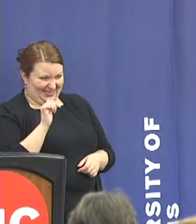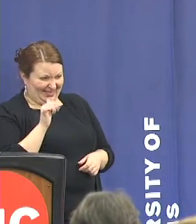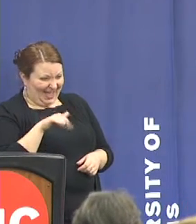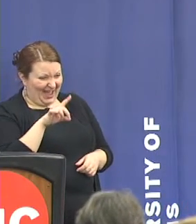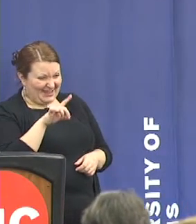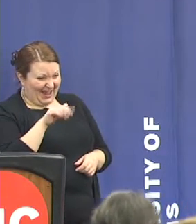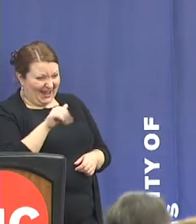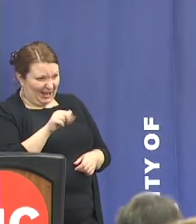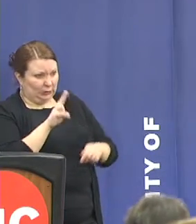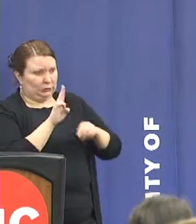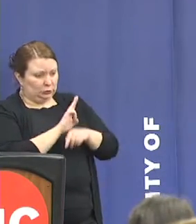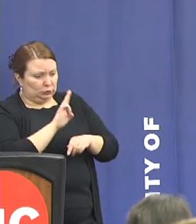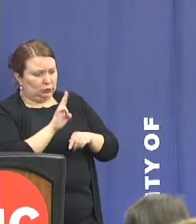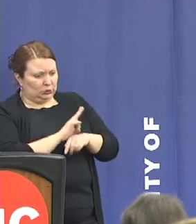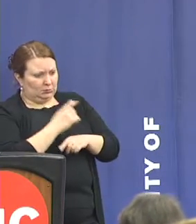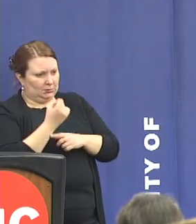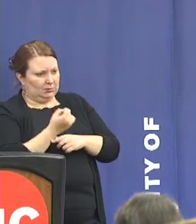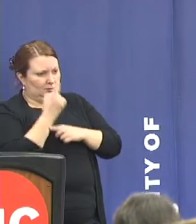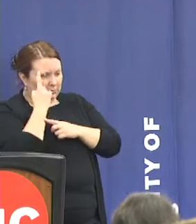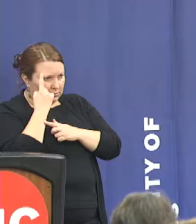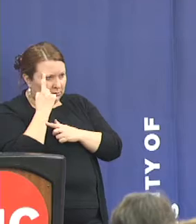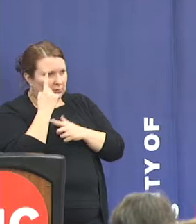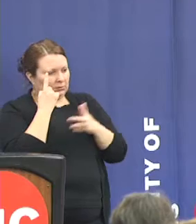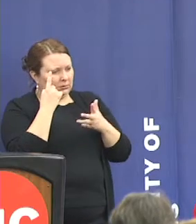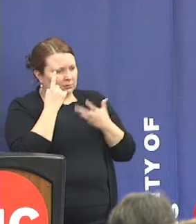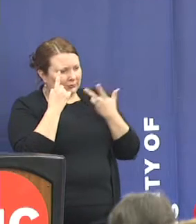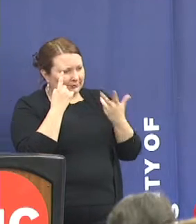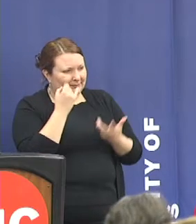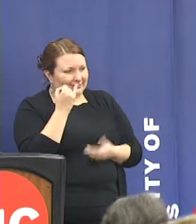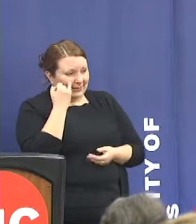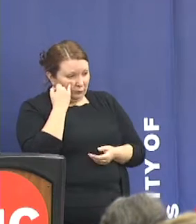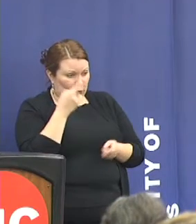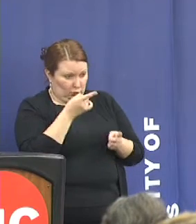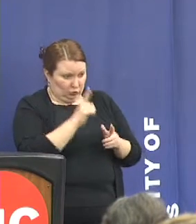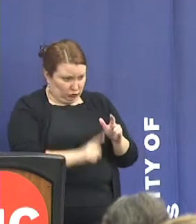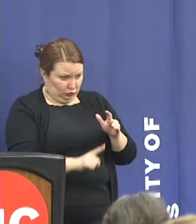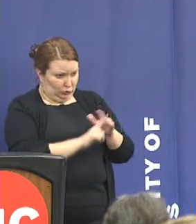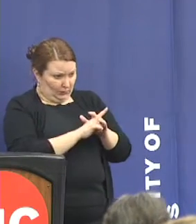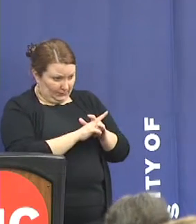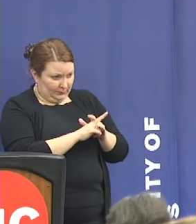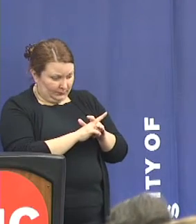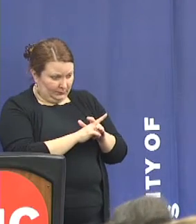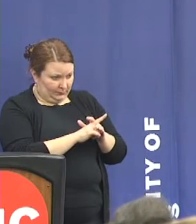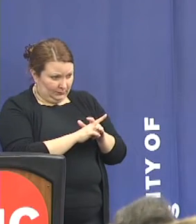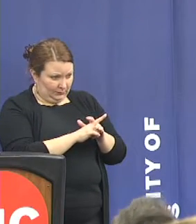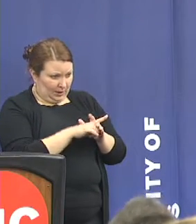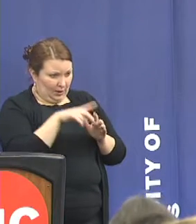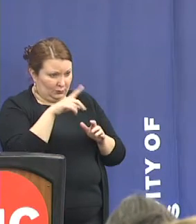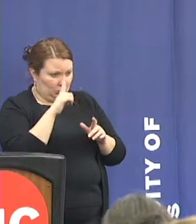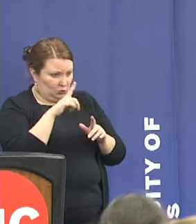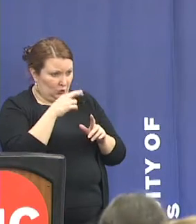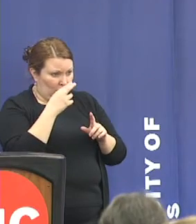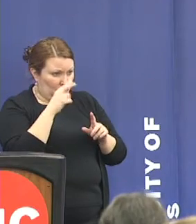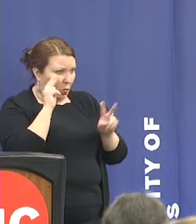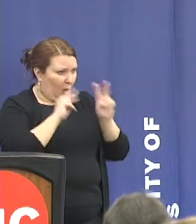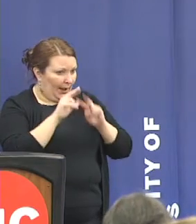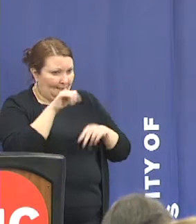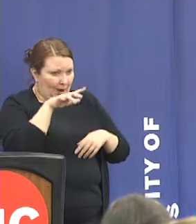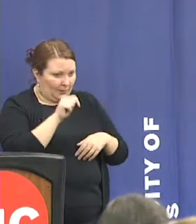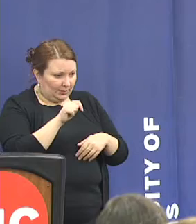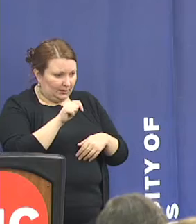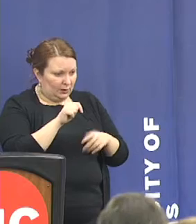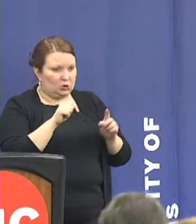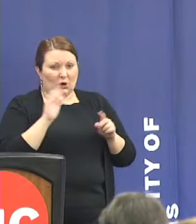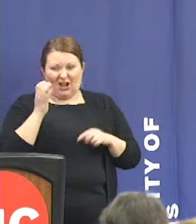data are used to understand if when you show up at the apartment, you know, to look at an apartment, and